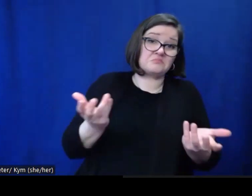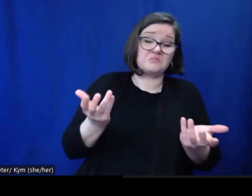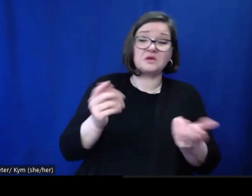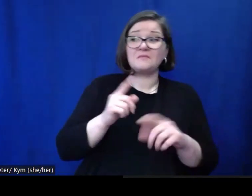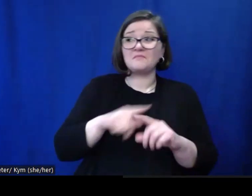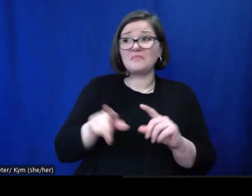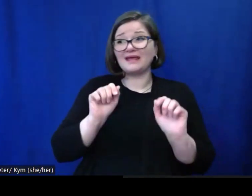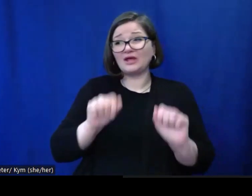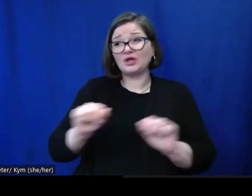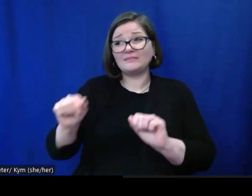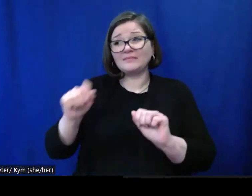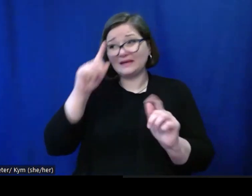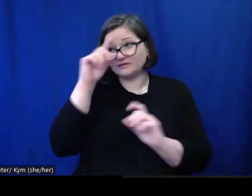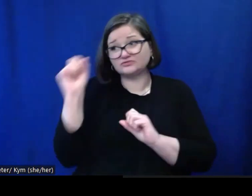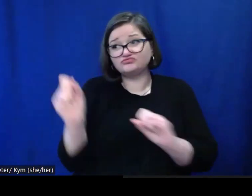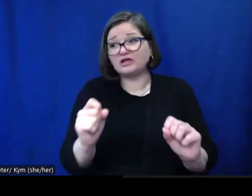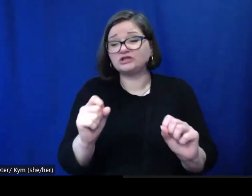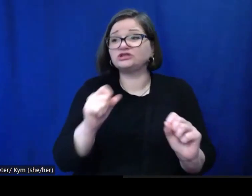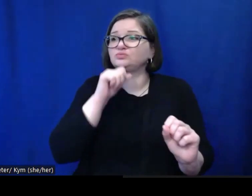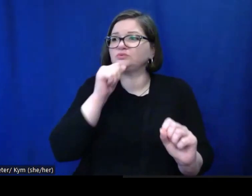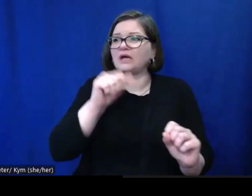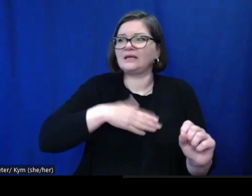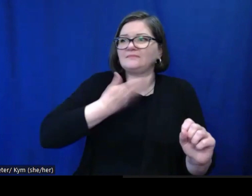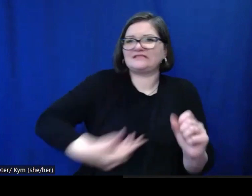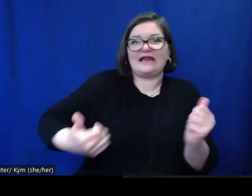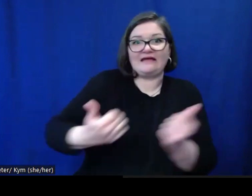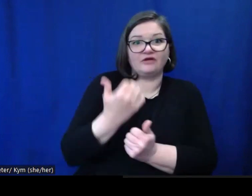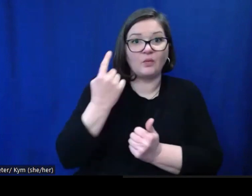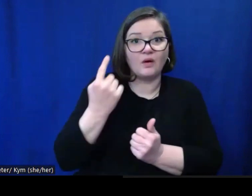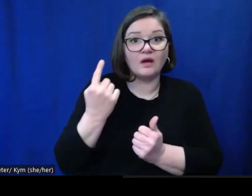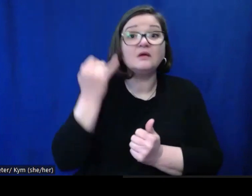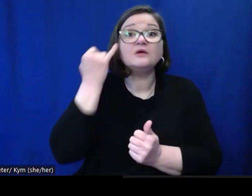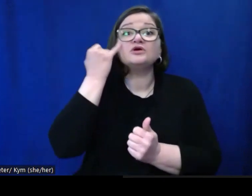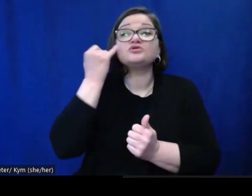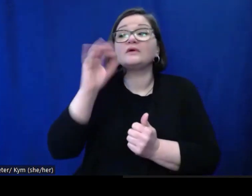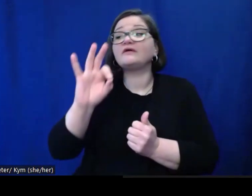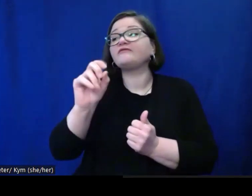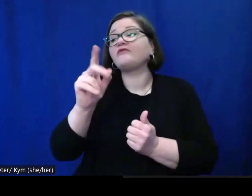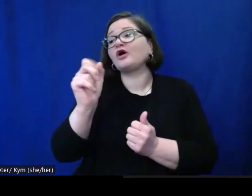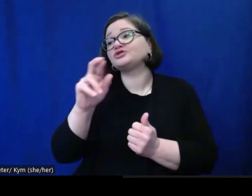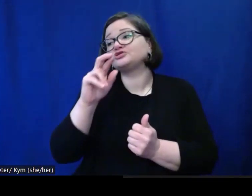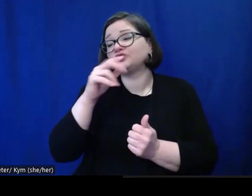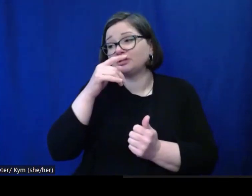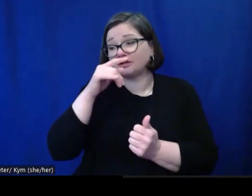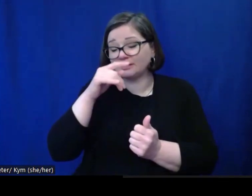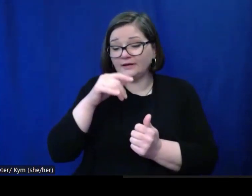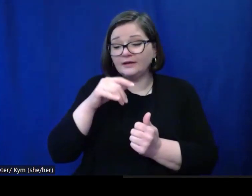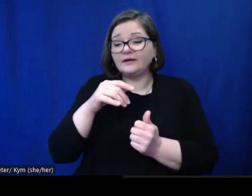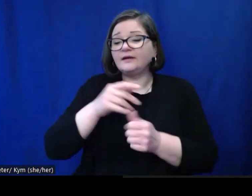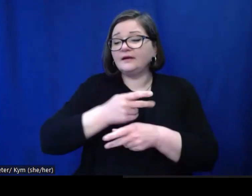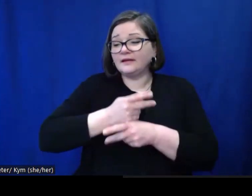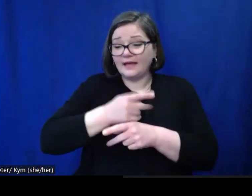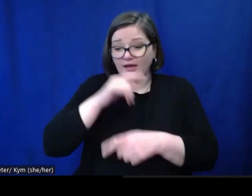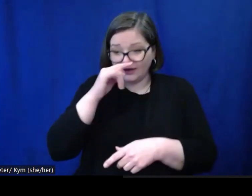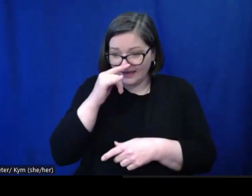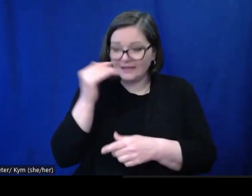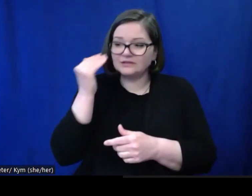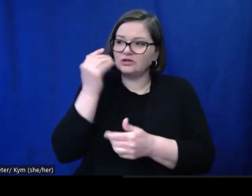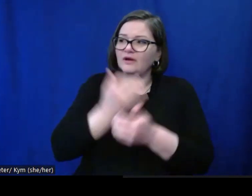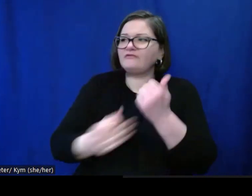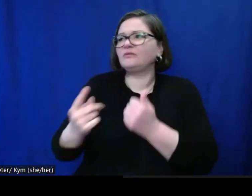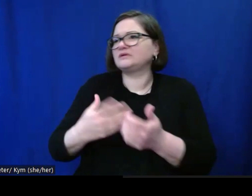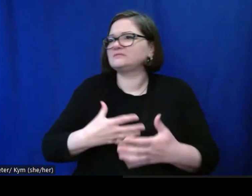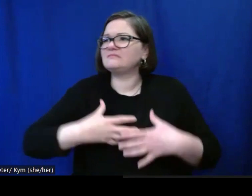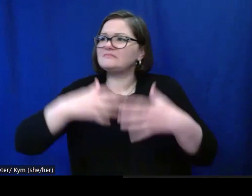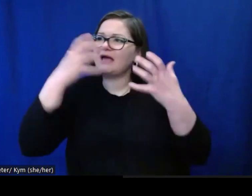a strategy to not upset everyone. So if they're in foster care, it could be, you know, everyone was angry, I had to keep quiet